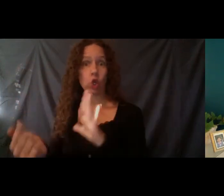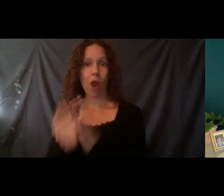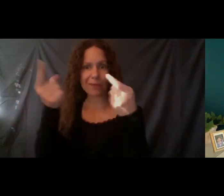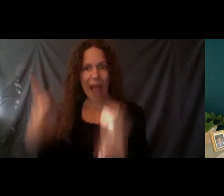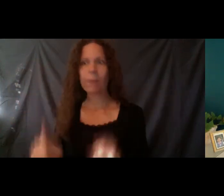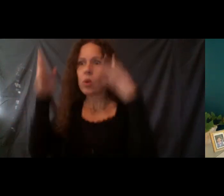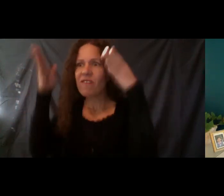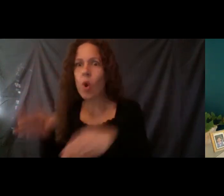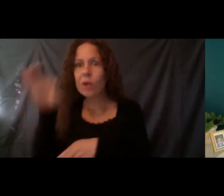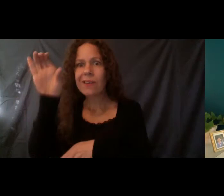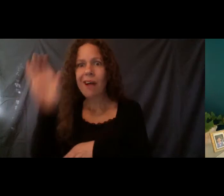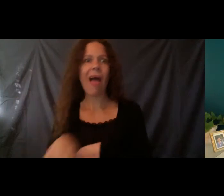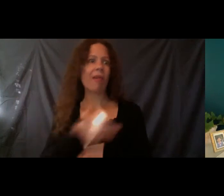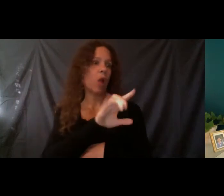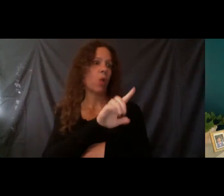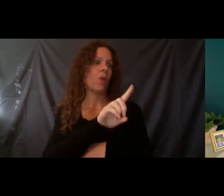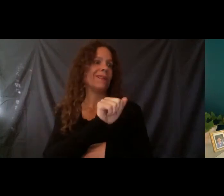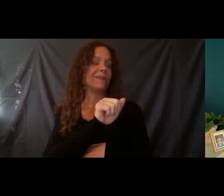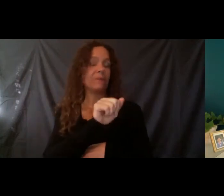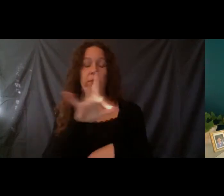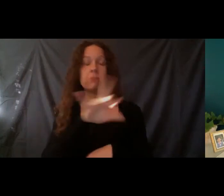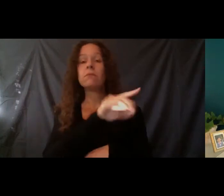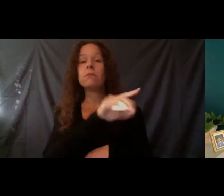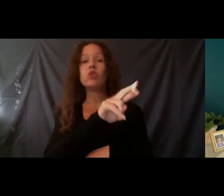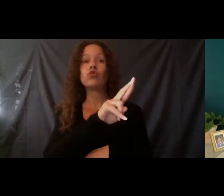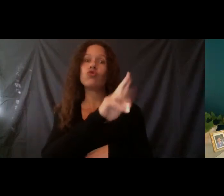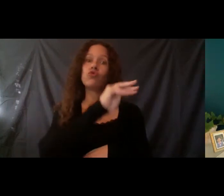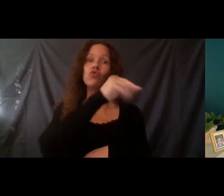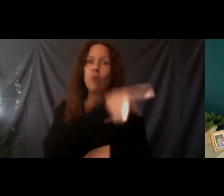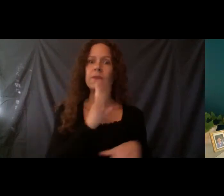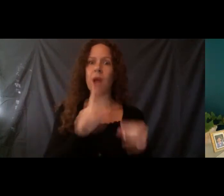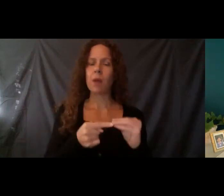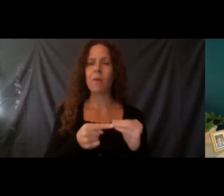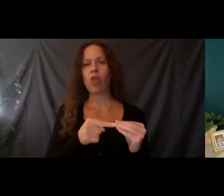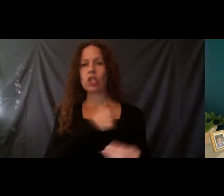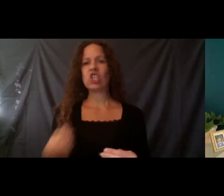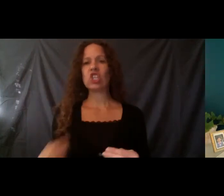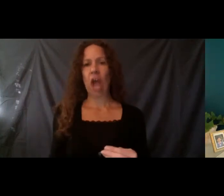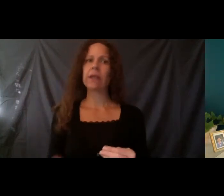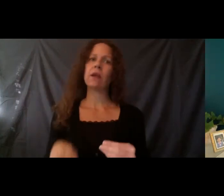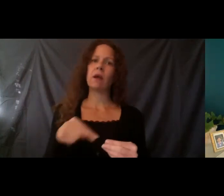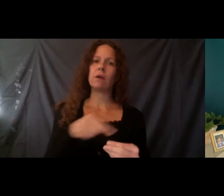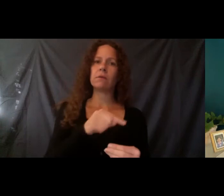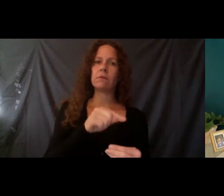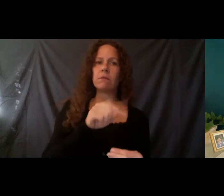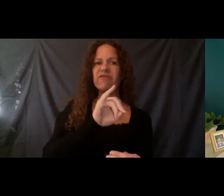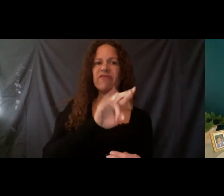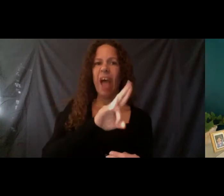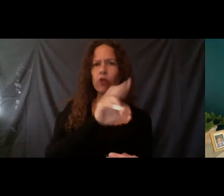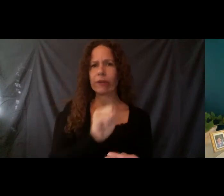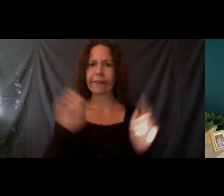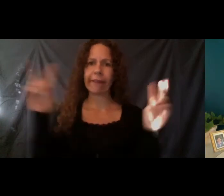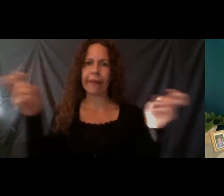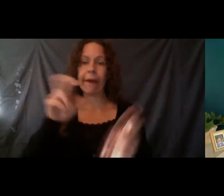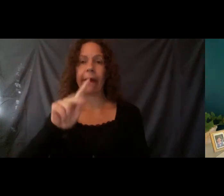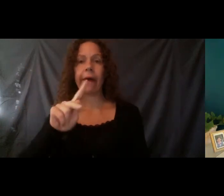Chinese virus and Kung flu. With many of you, we fought the fight for the census. Our caucus joined 2 lawsuits